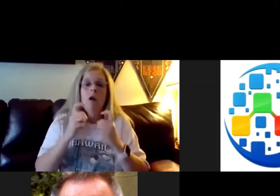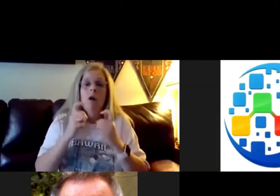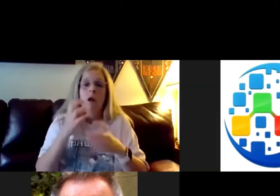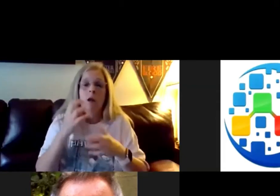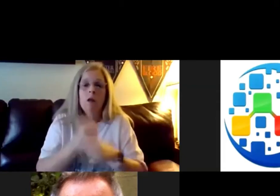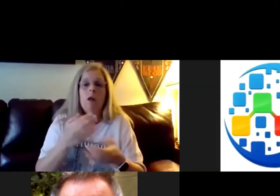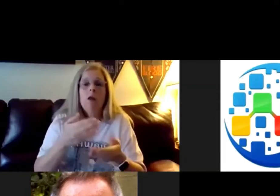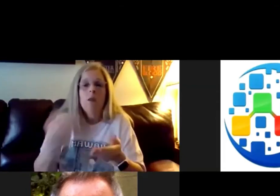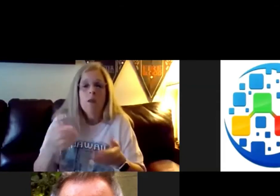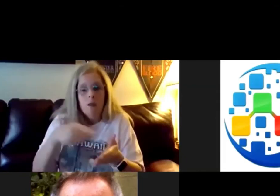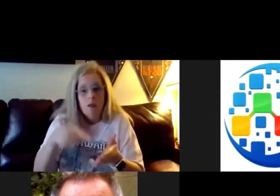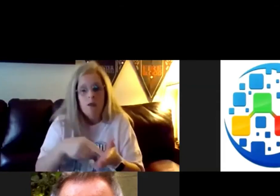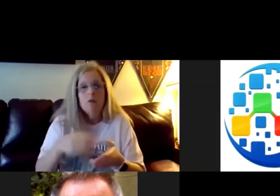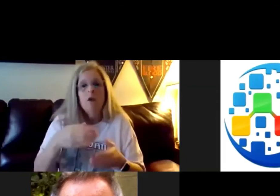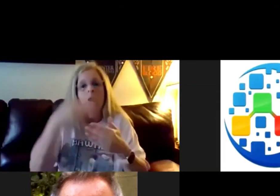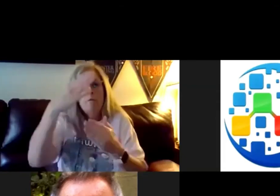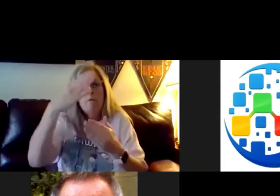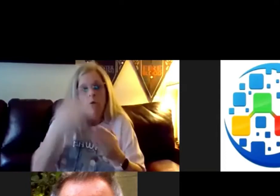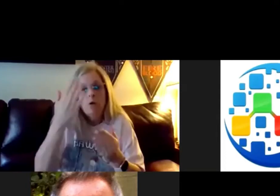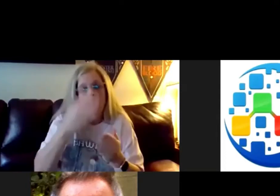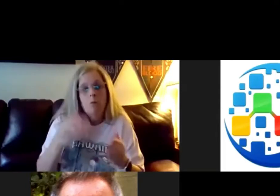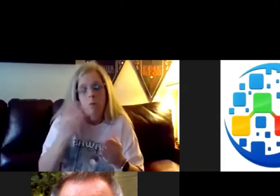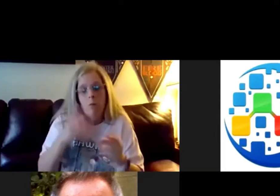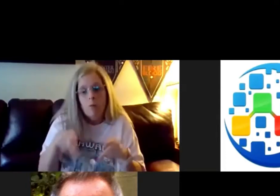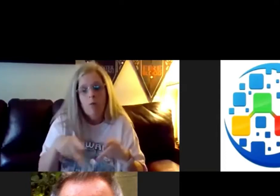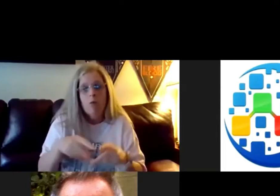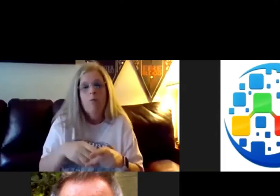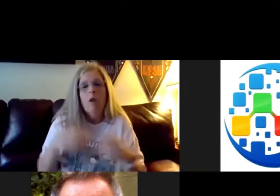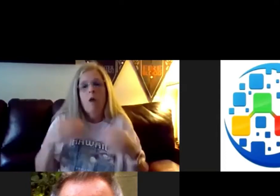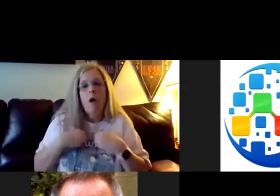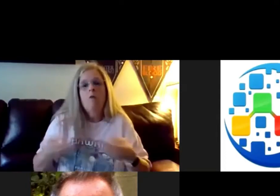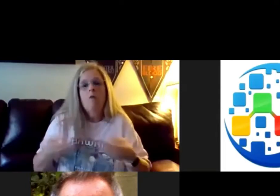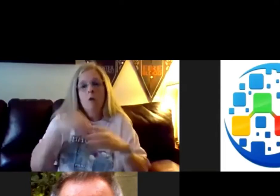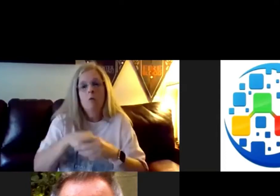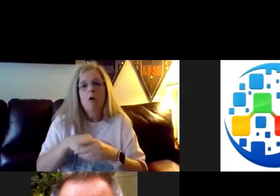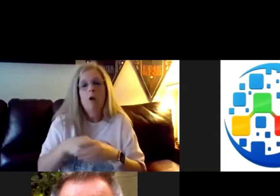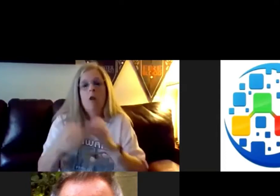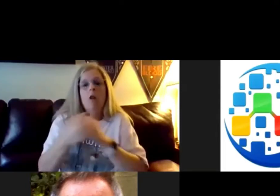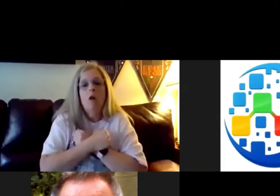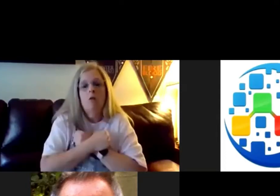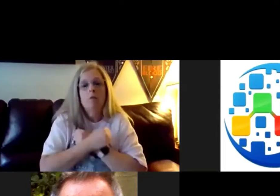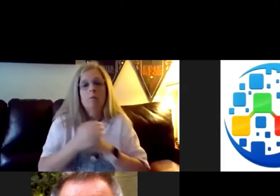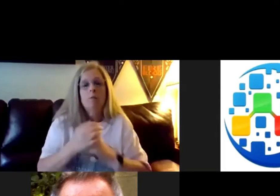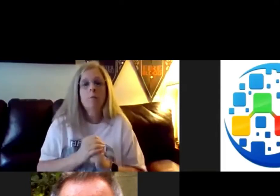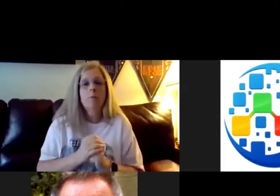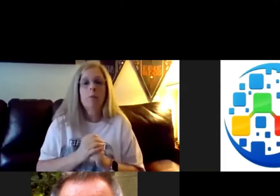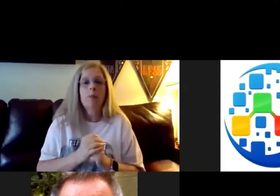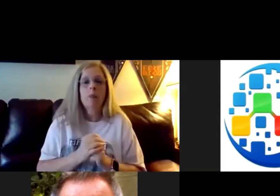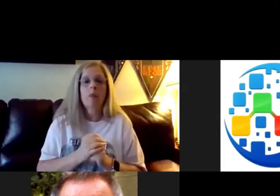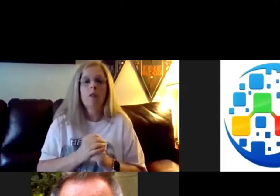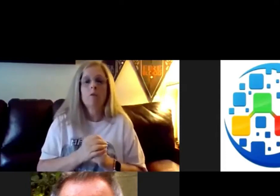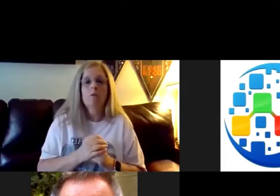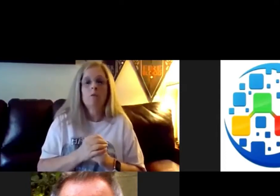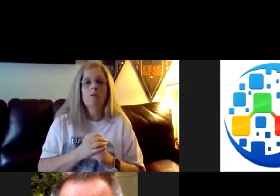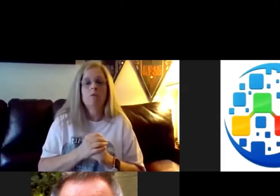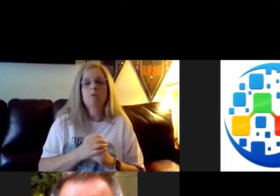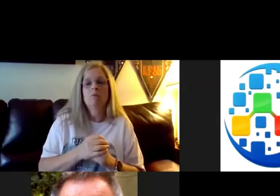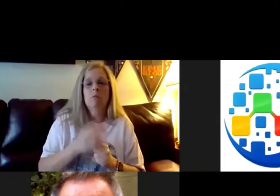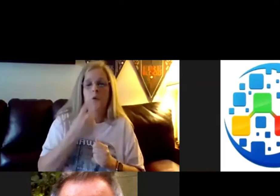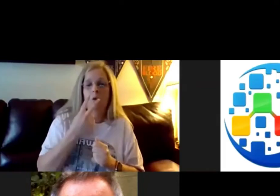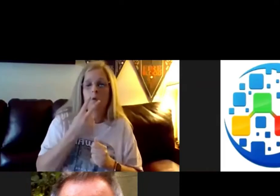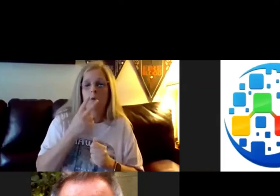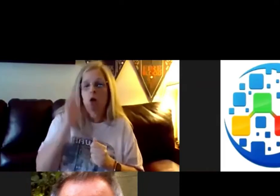people, presenting it, and having them come in and absolutely love it. So as we look at